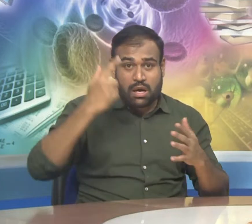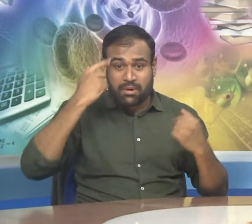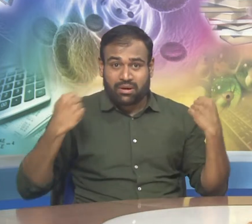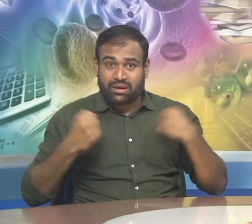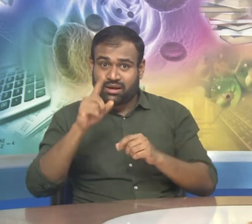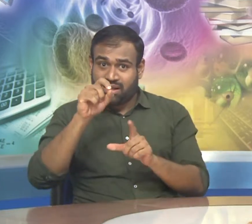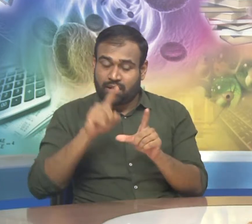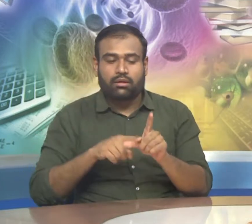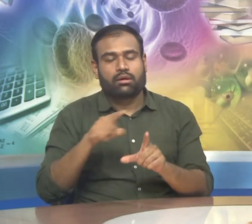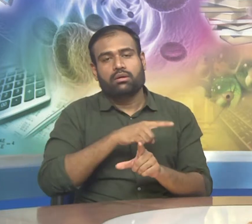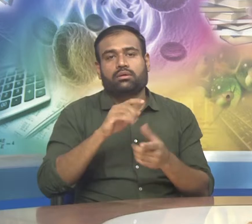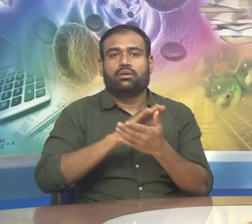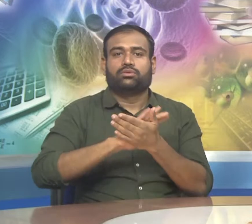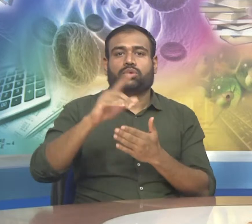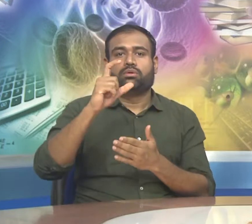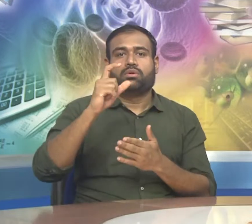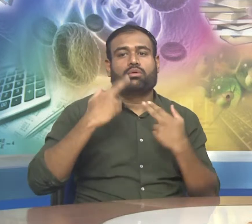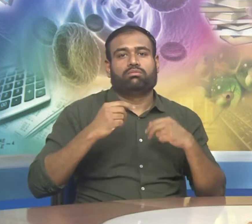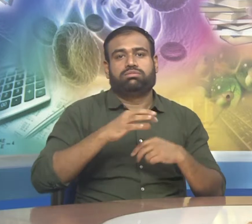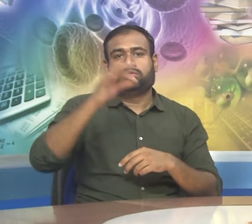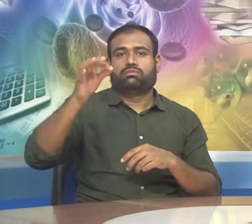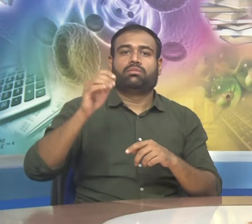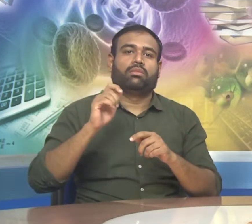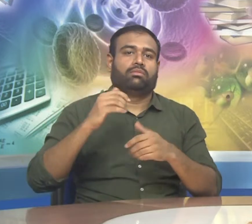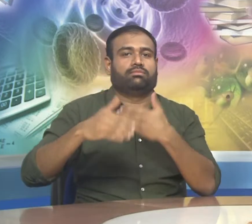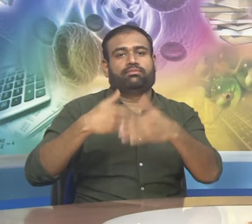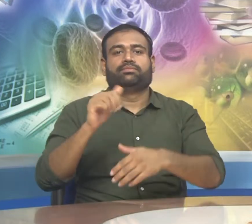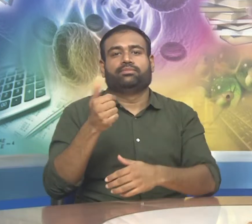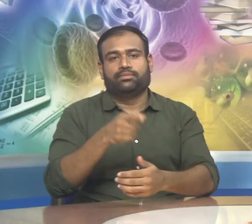years, continuously without break.